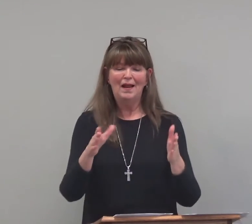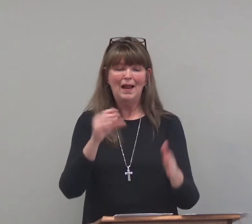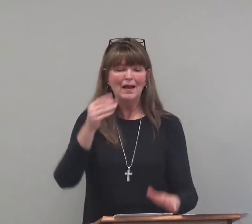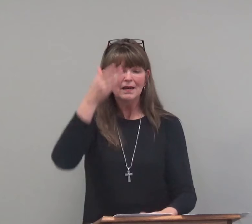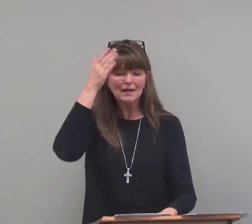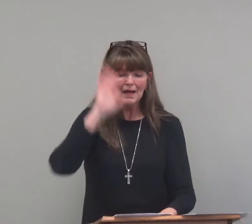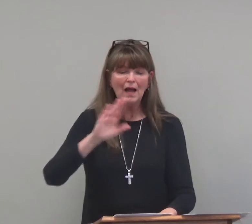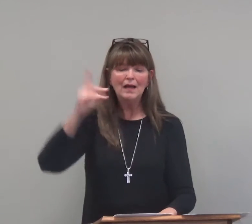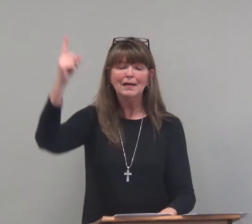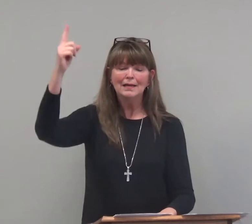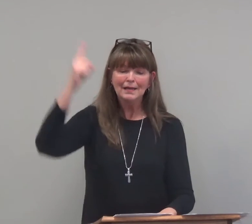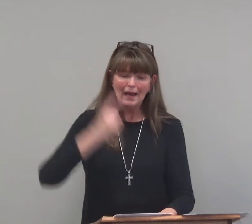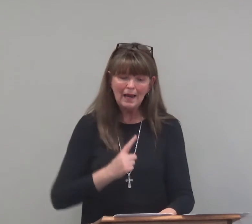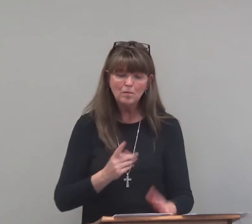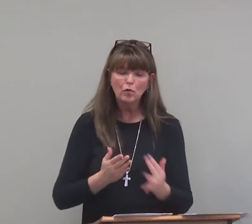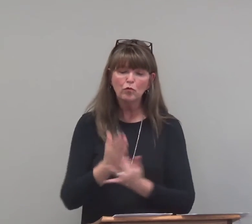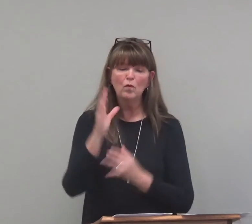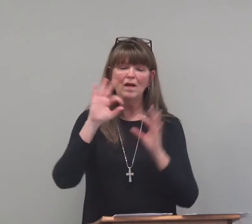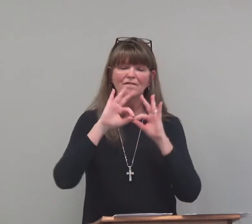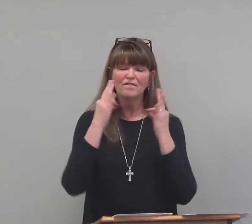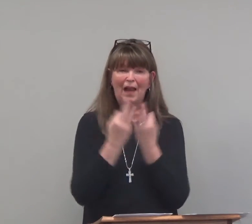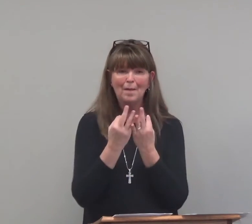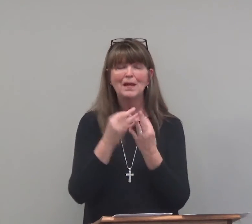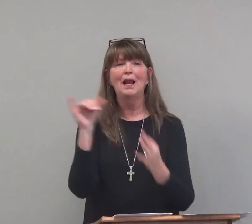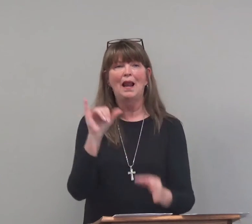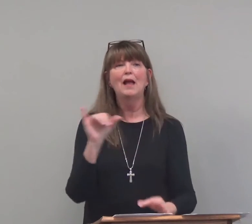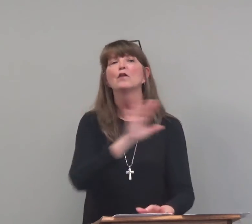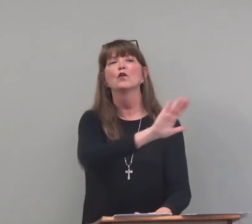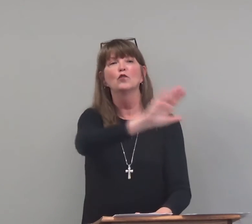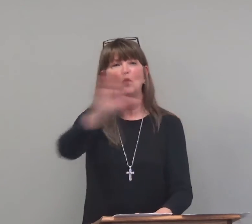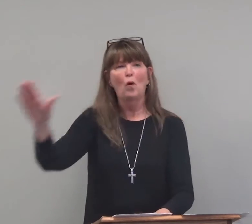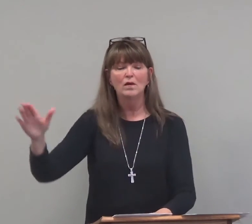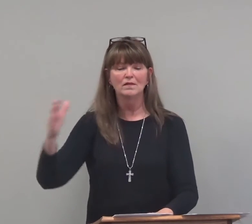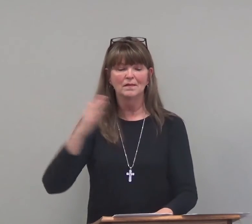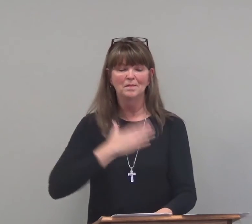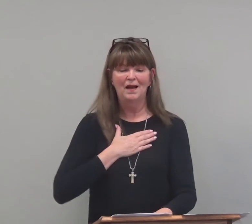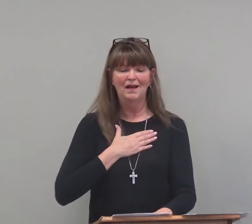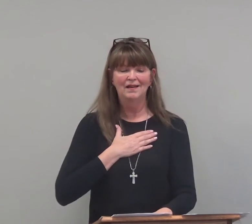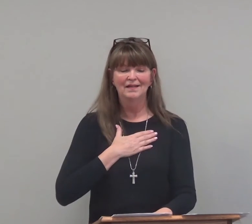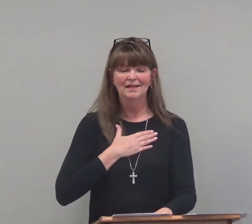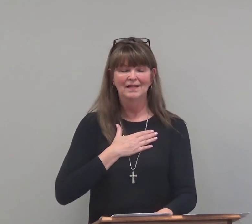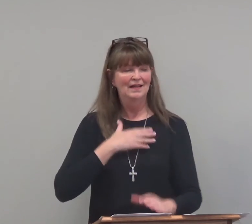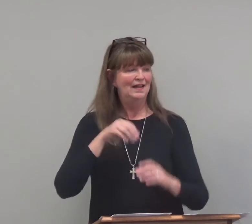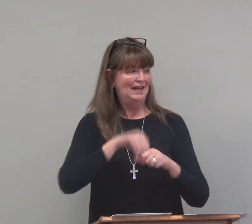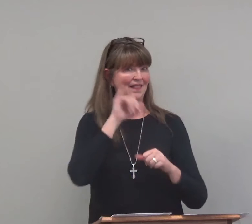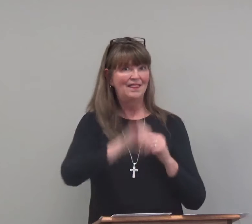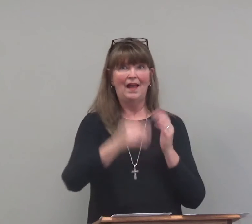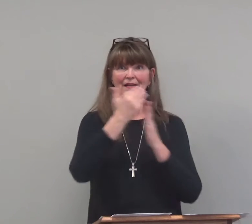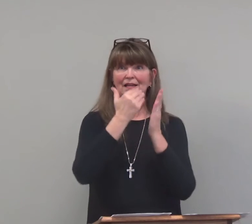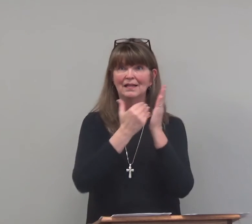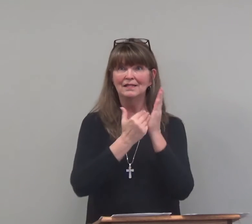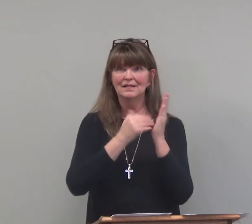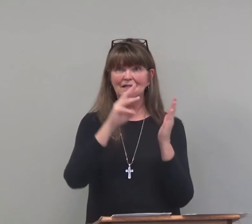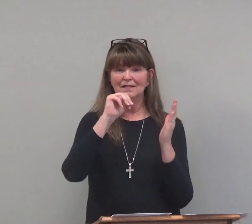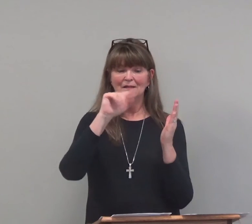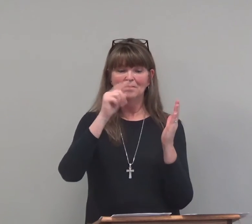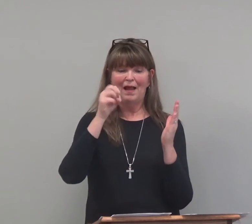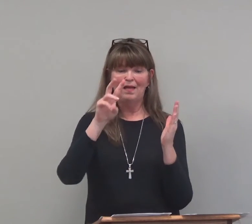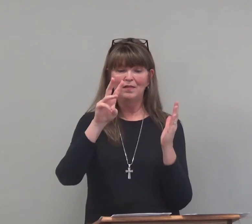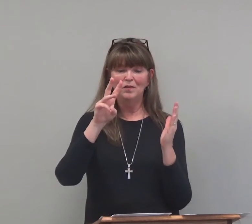God did not come that way. God came through a family just like yours and mine. And that